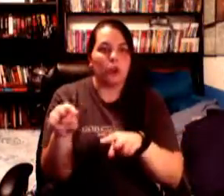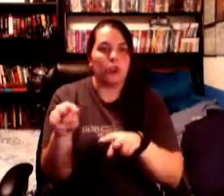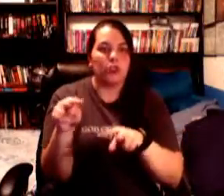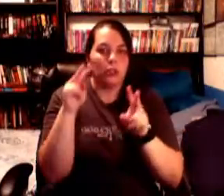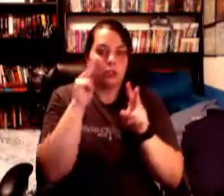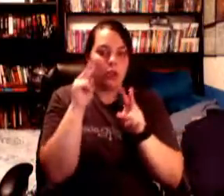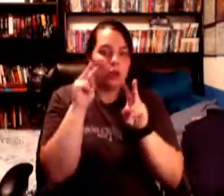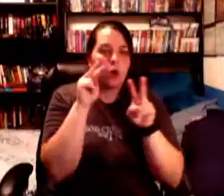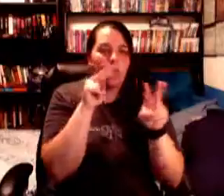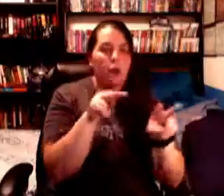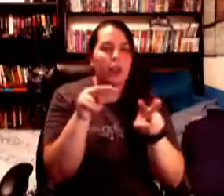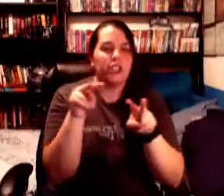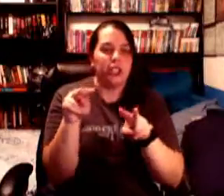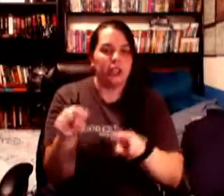watch. Watching.